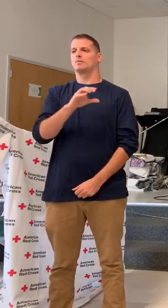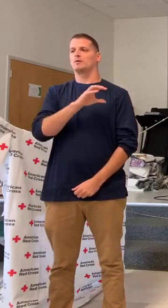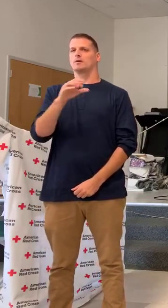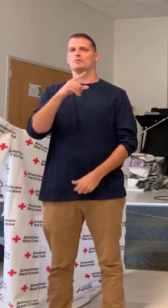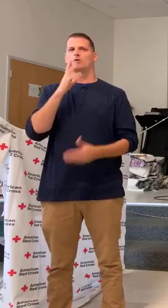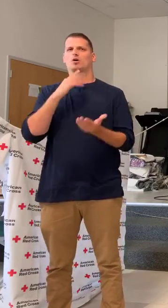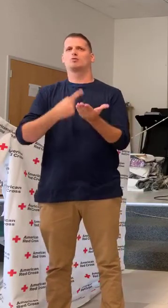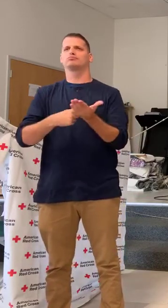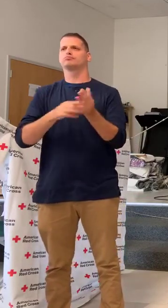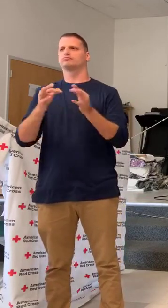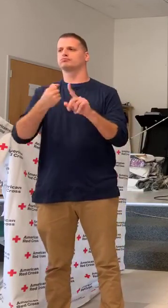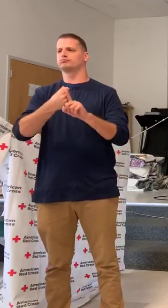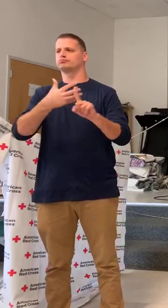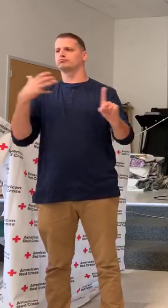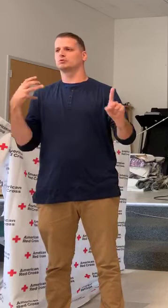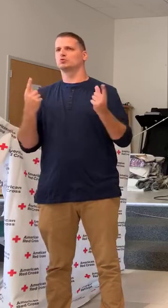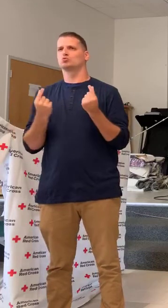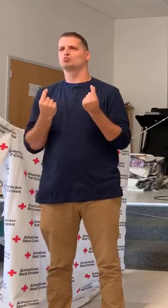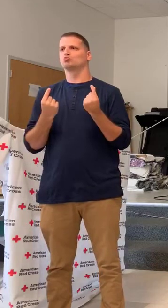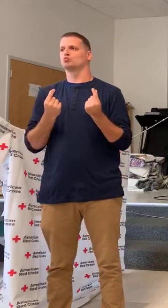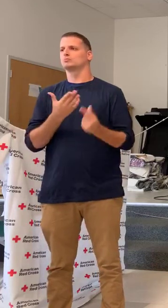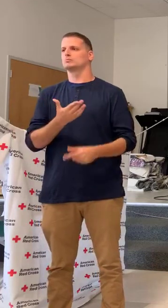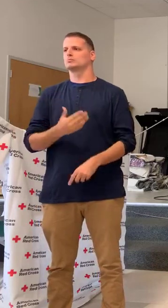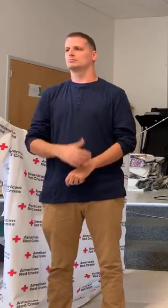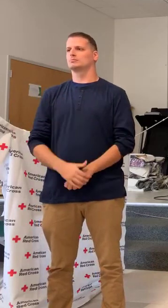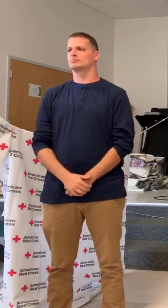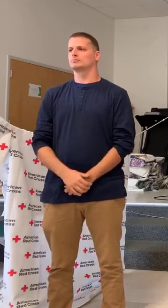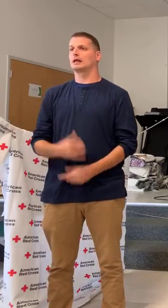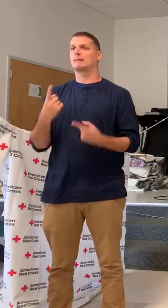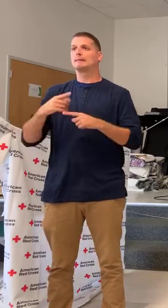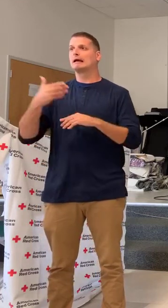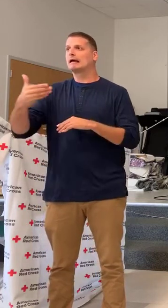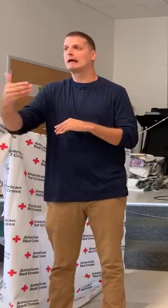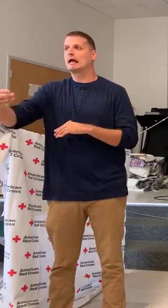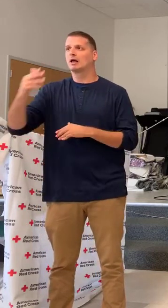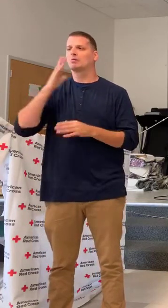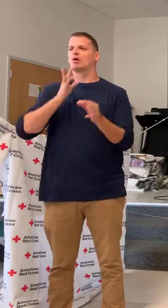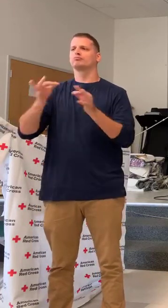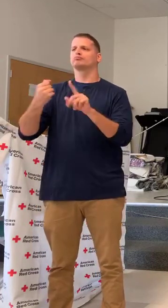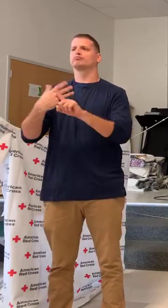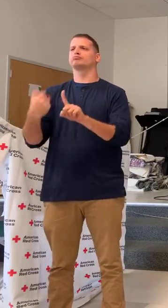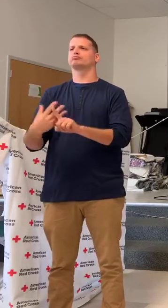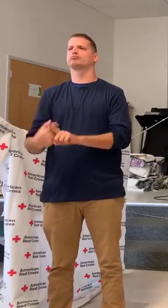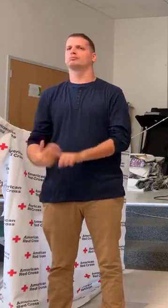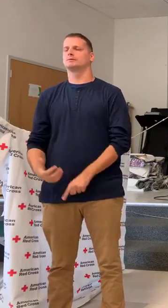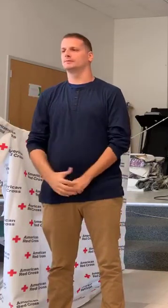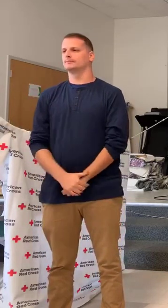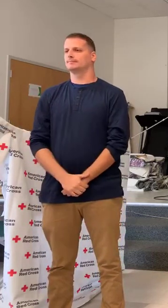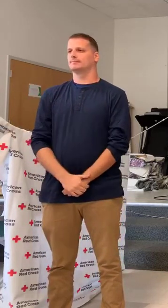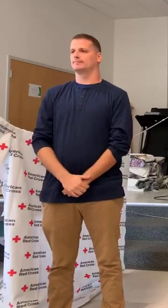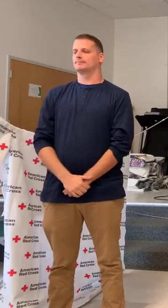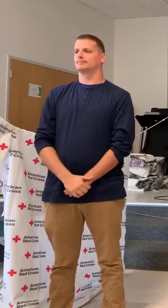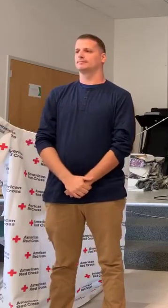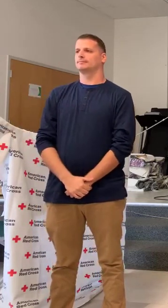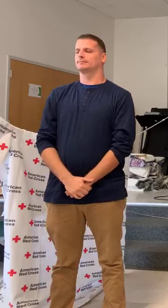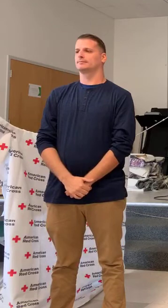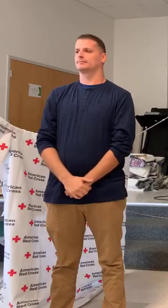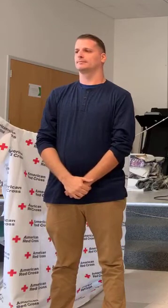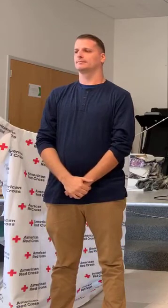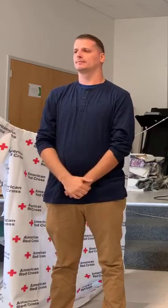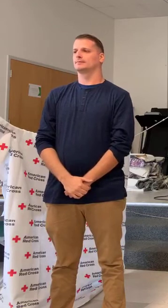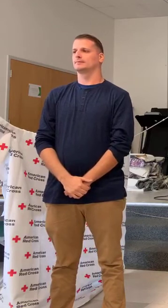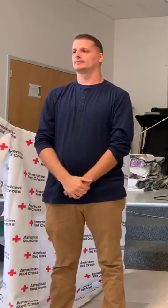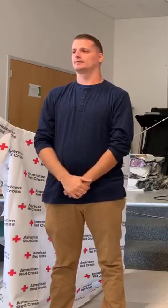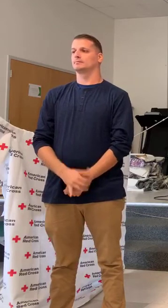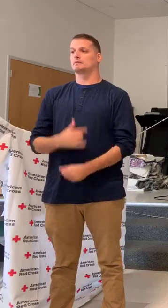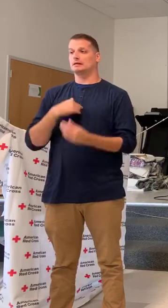go from here? What happens next? So he'll talk to you about what we can do. I will tell you, the borough manager,